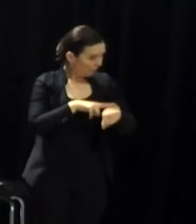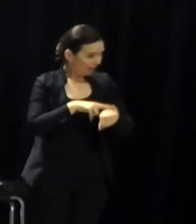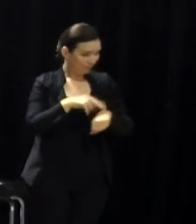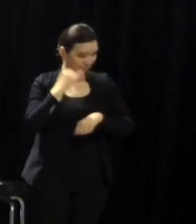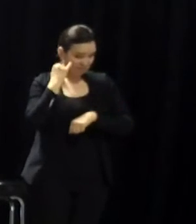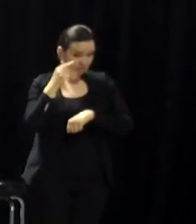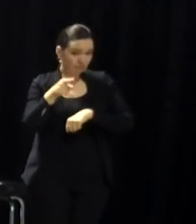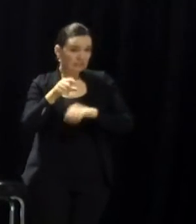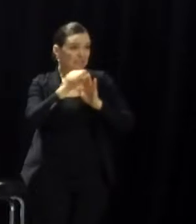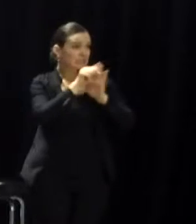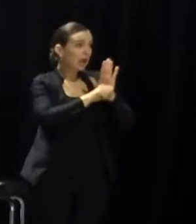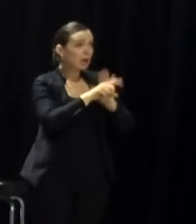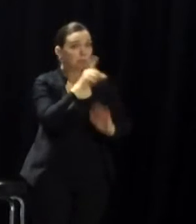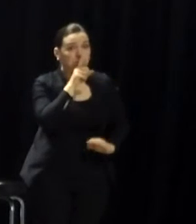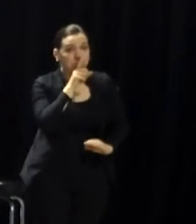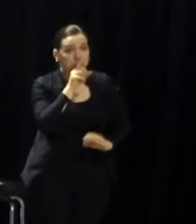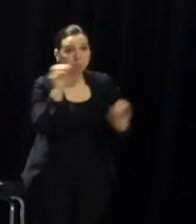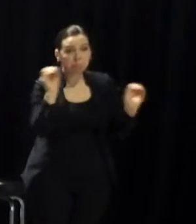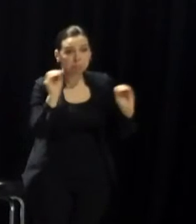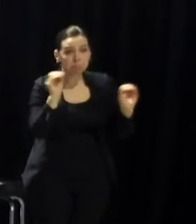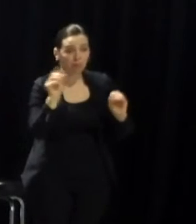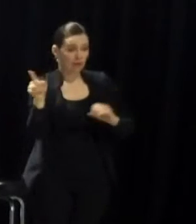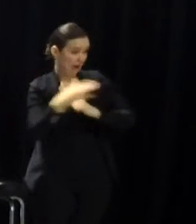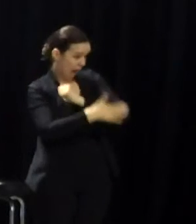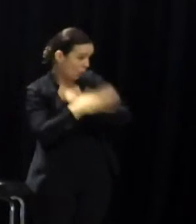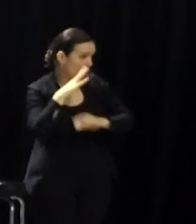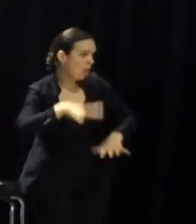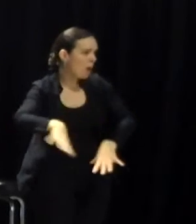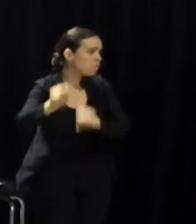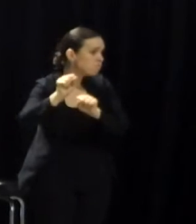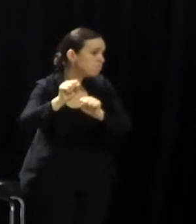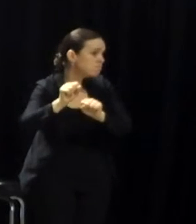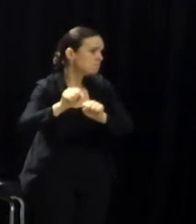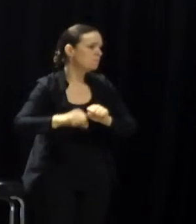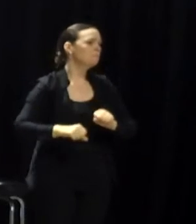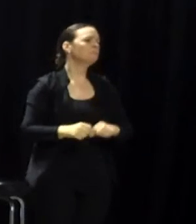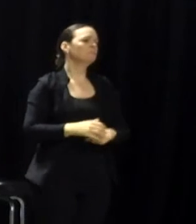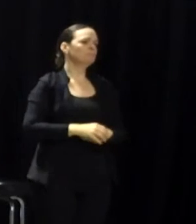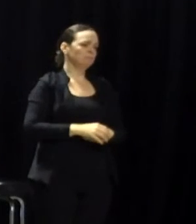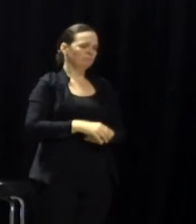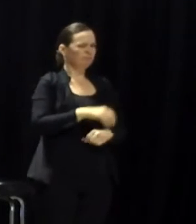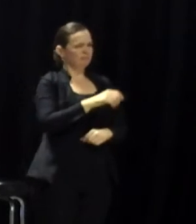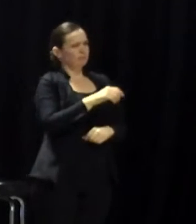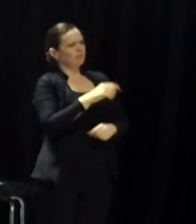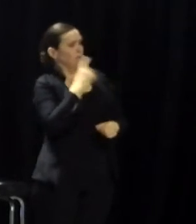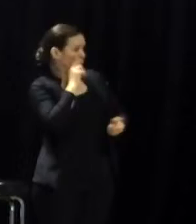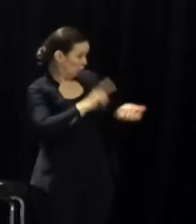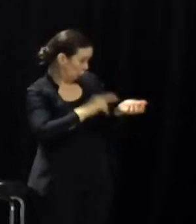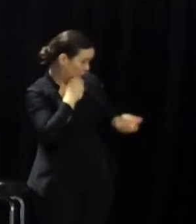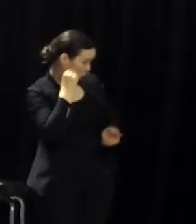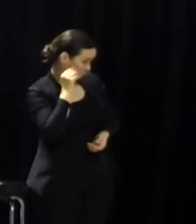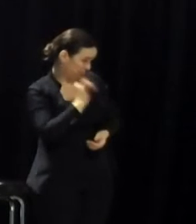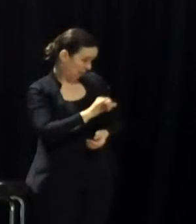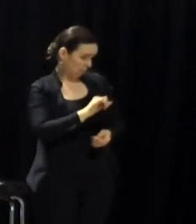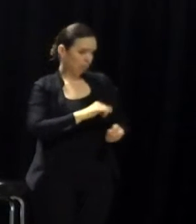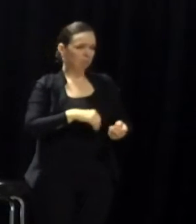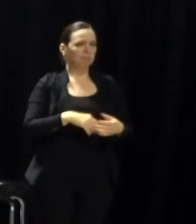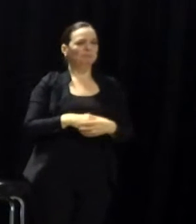this is a new initiative. We're willing to participate in that initiative. If they don't need us, they don't need